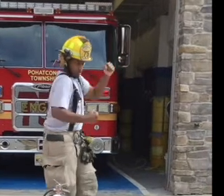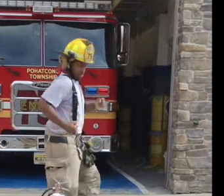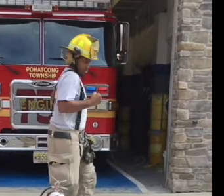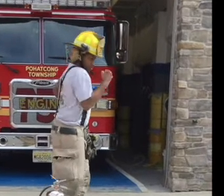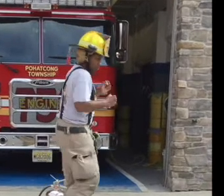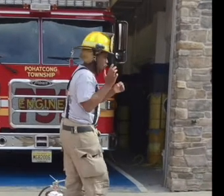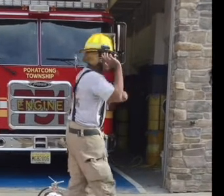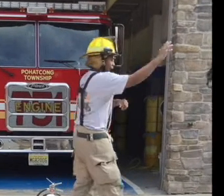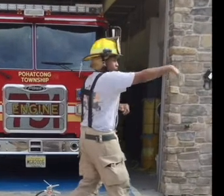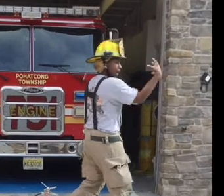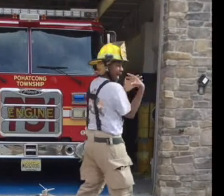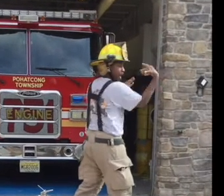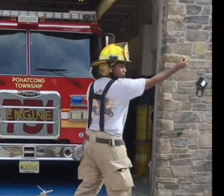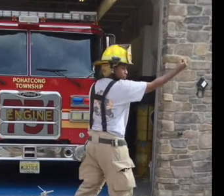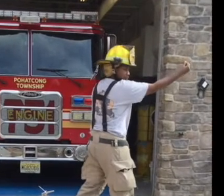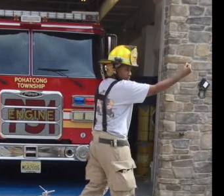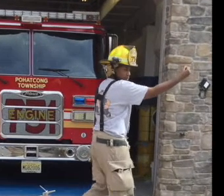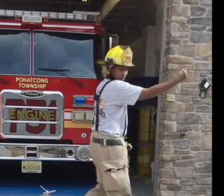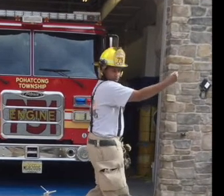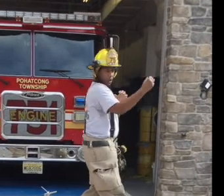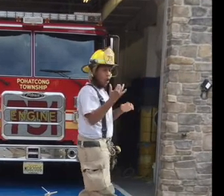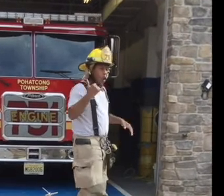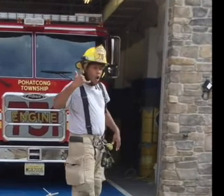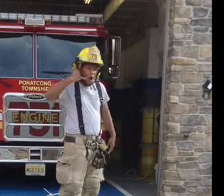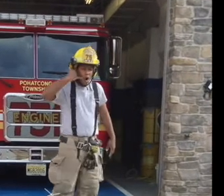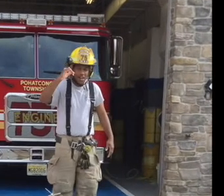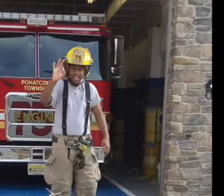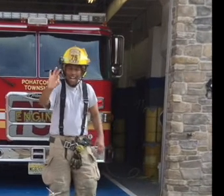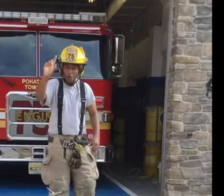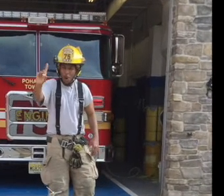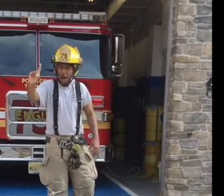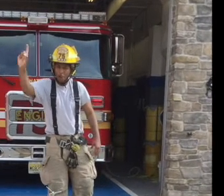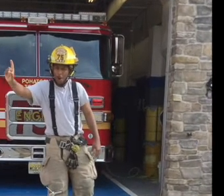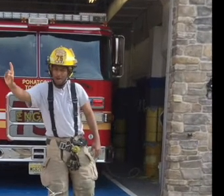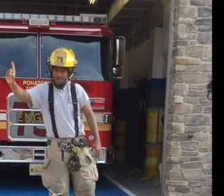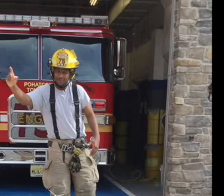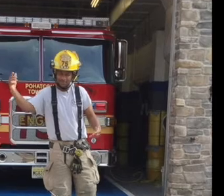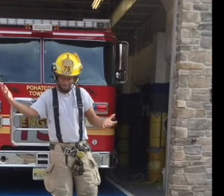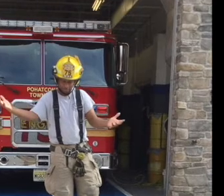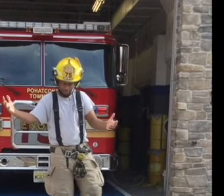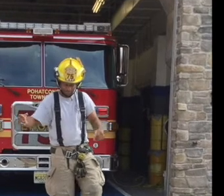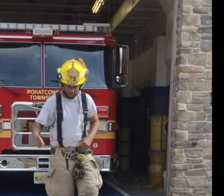could do something like this. If it's big, you're going to run and call 911.